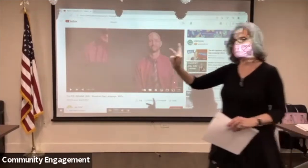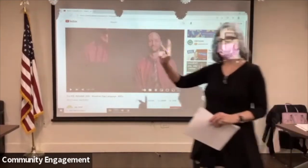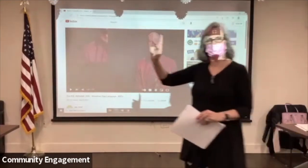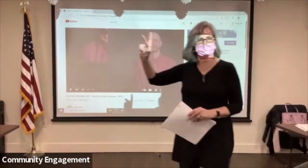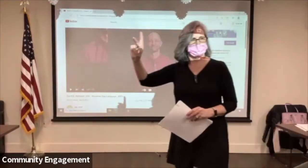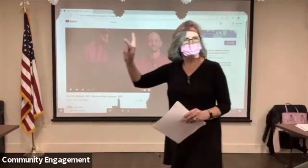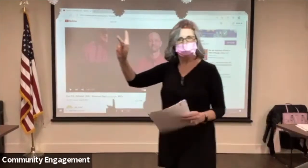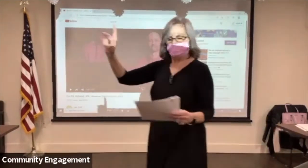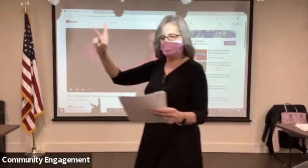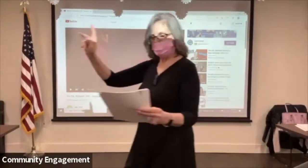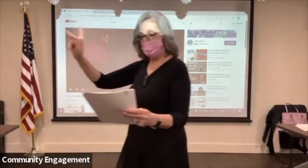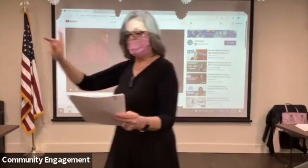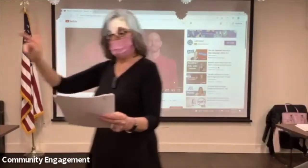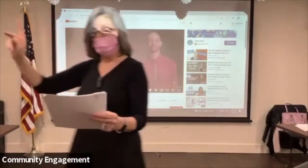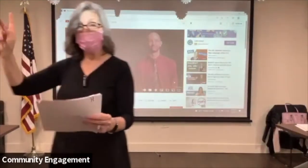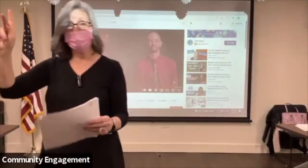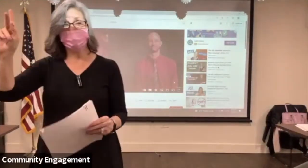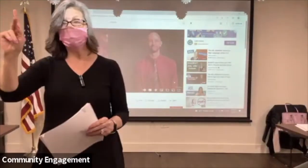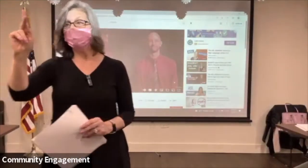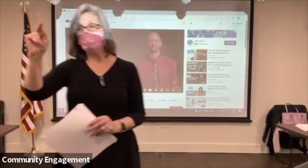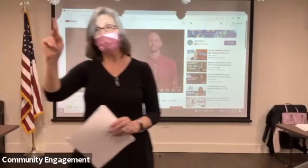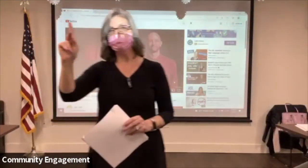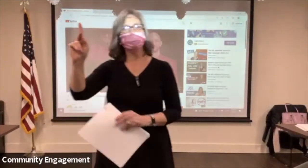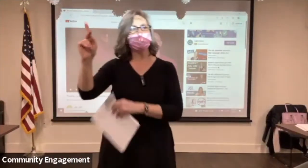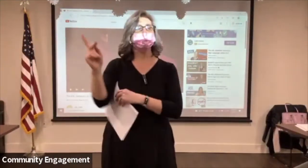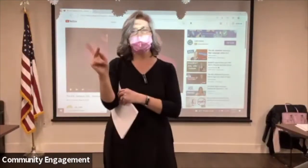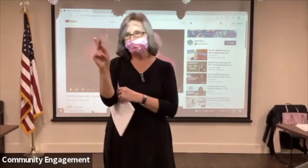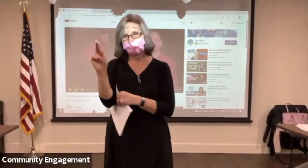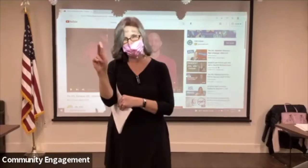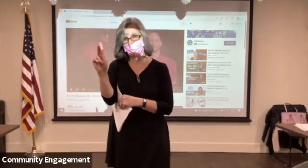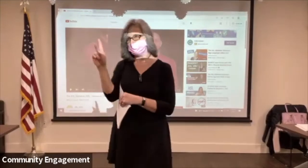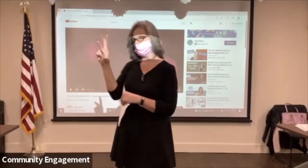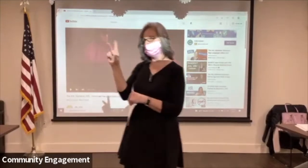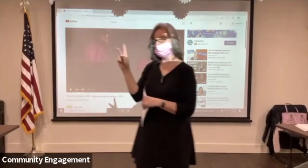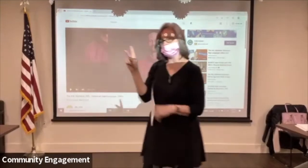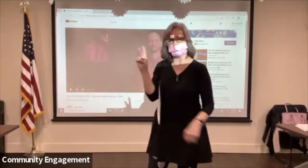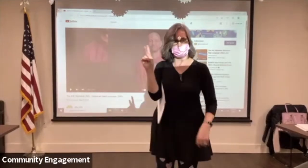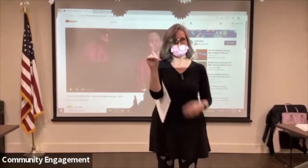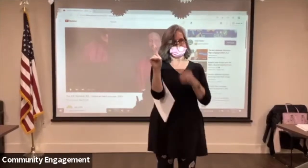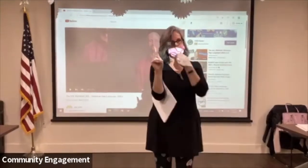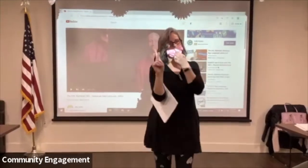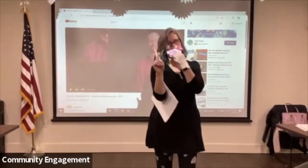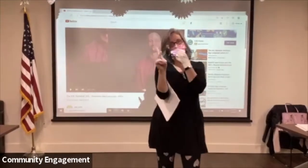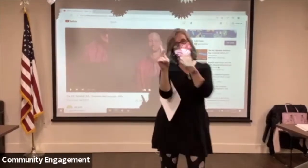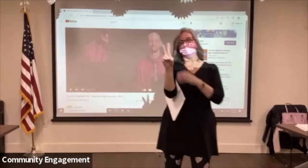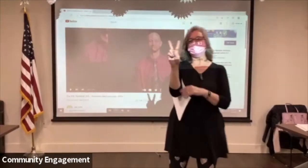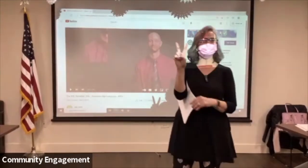finger. So again, if it's difficult, you just keep practicing it because it's a different hand shape. This is not a normal, like we do